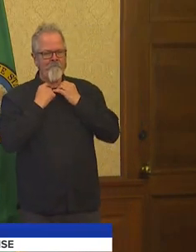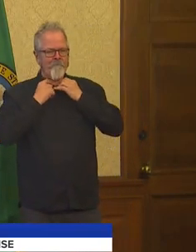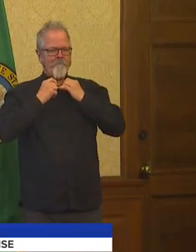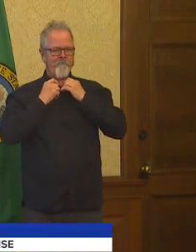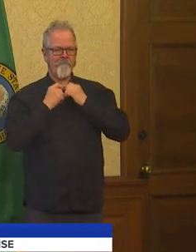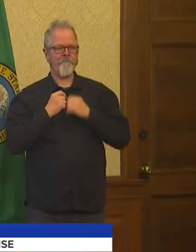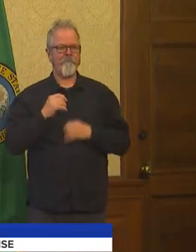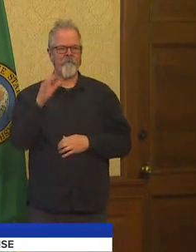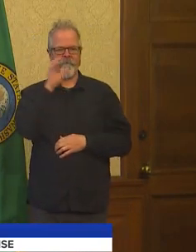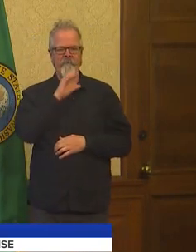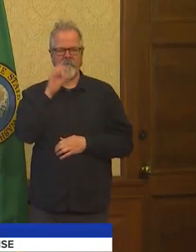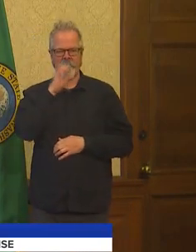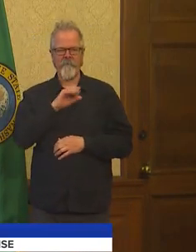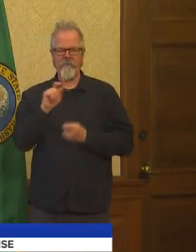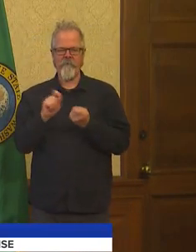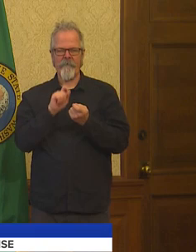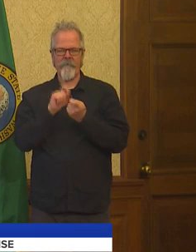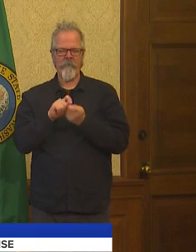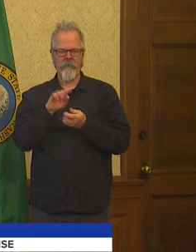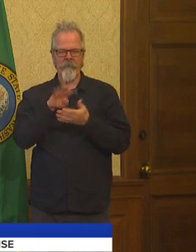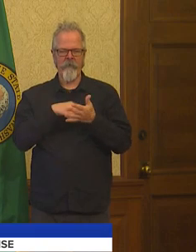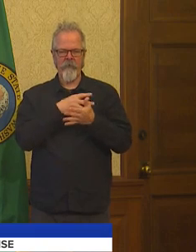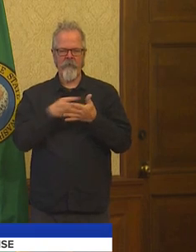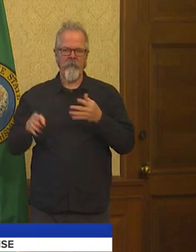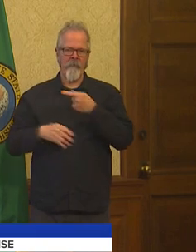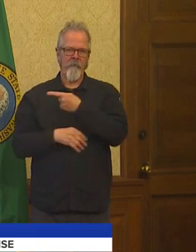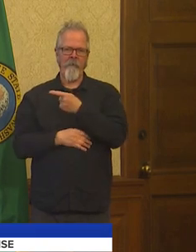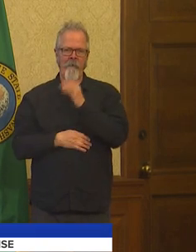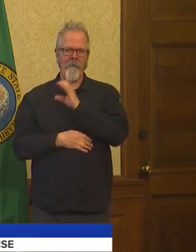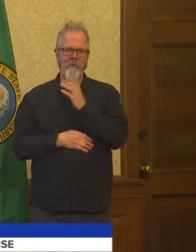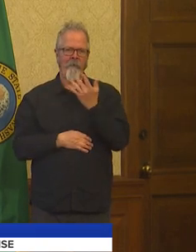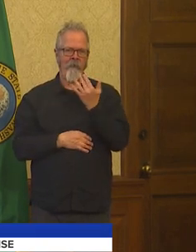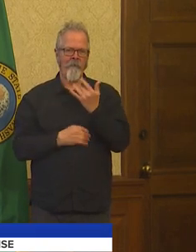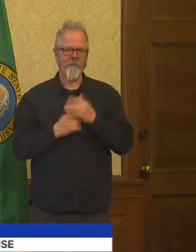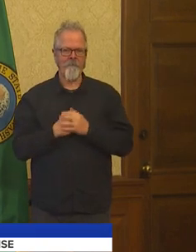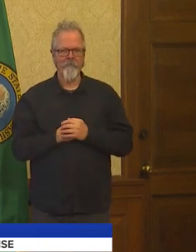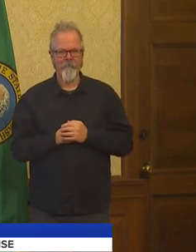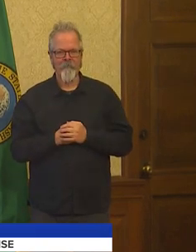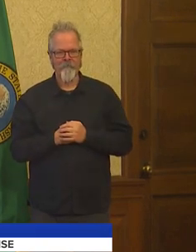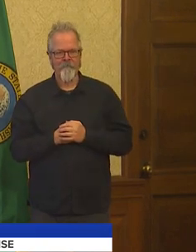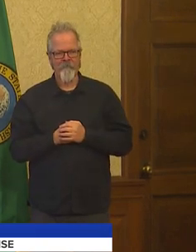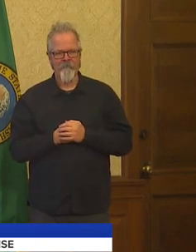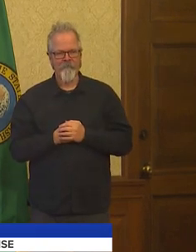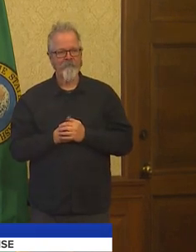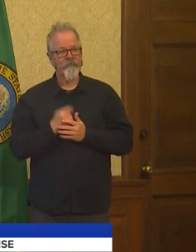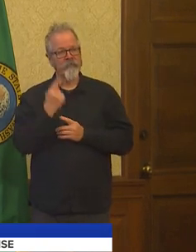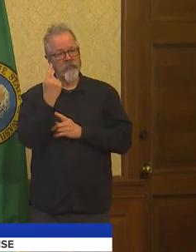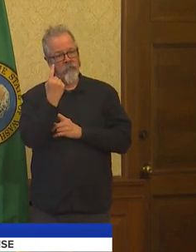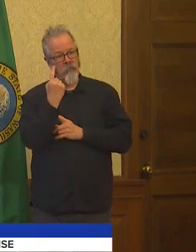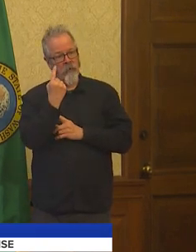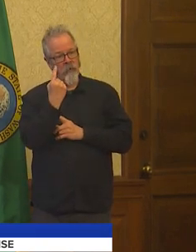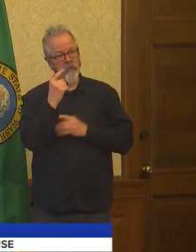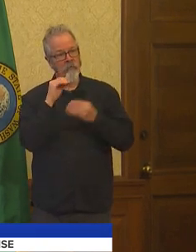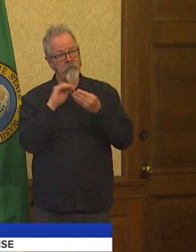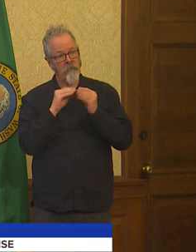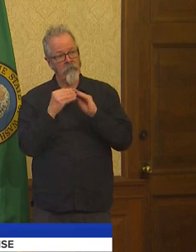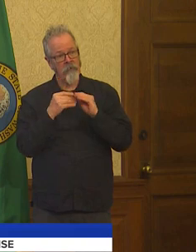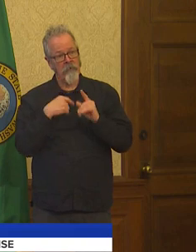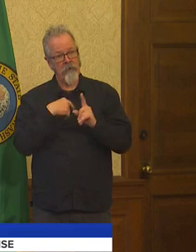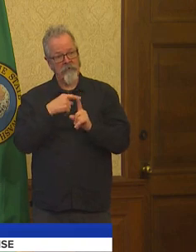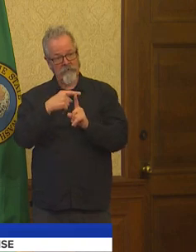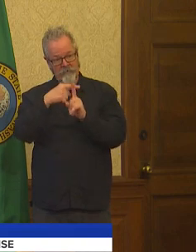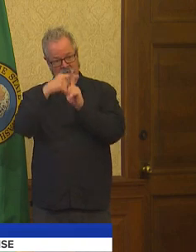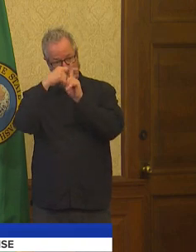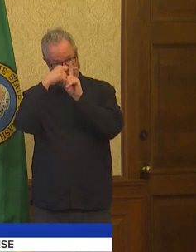And again, this is going to be a compilation of numbers, not just one. There is no one number that we are going to look at. It would